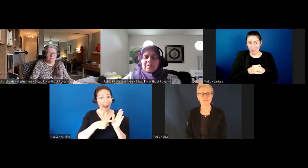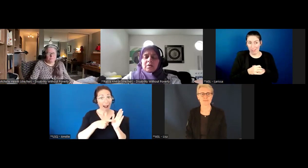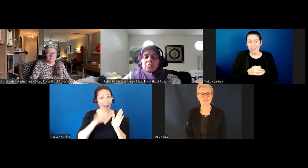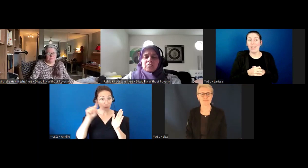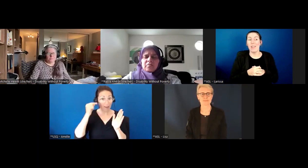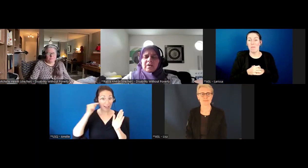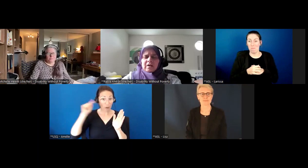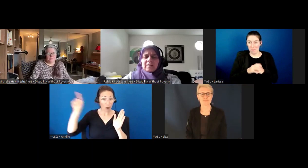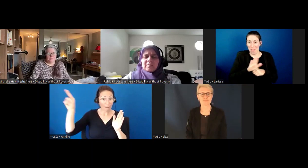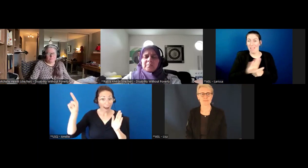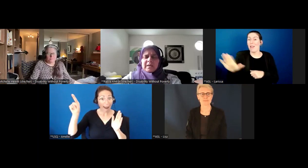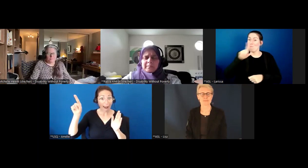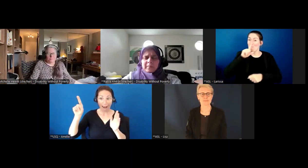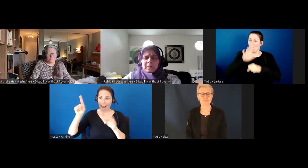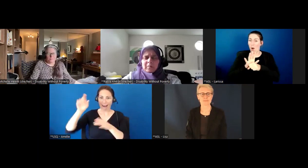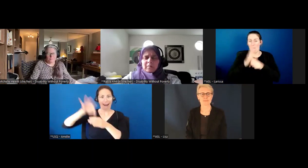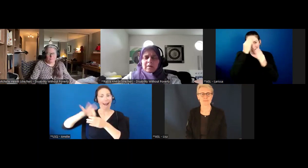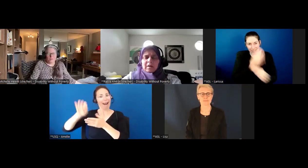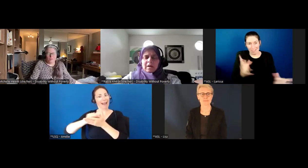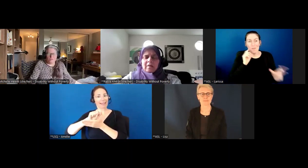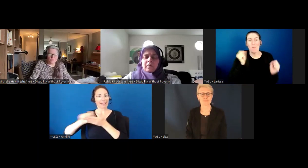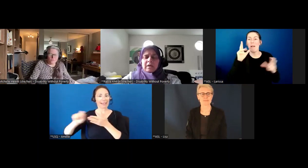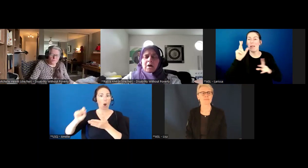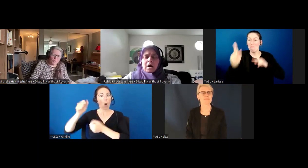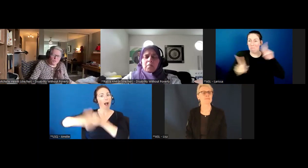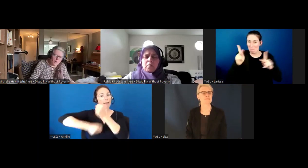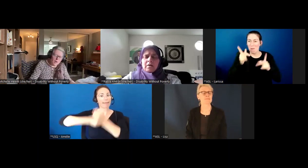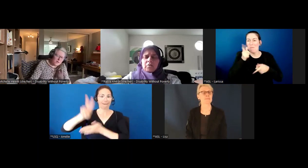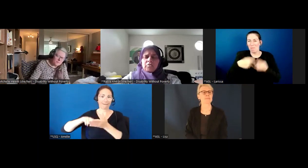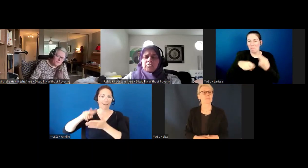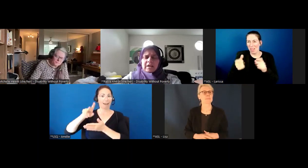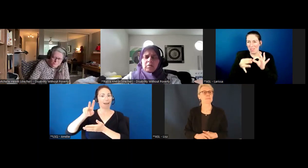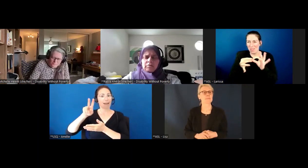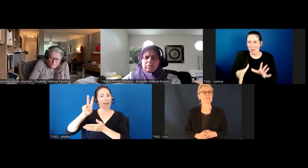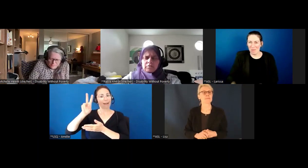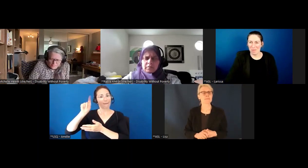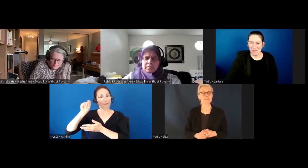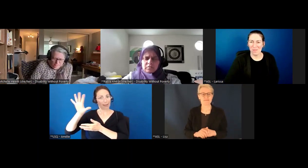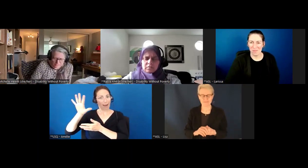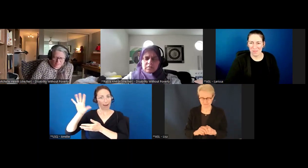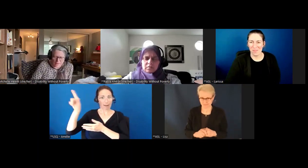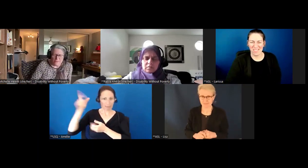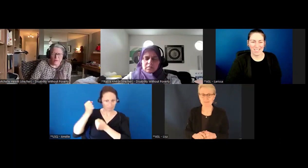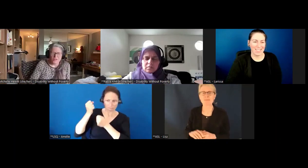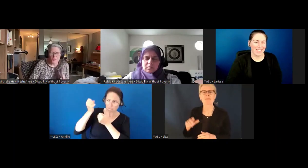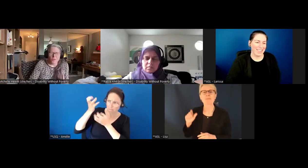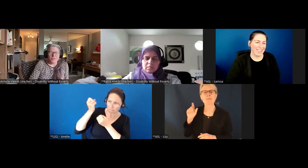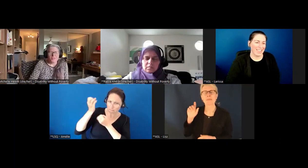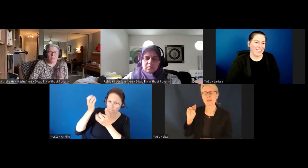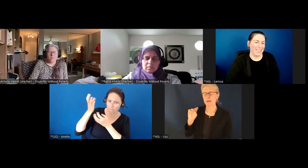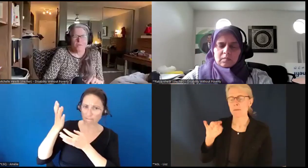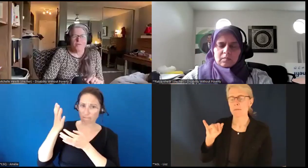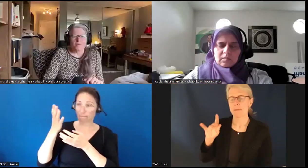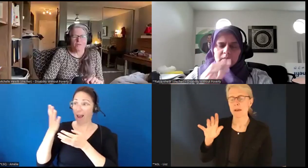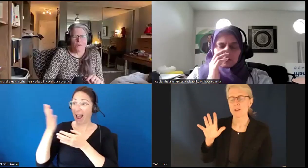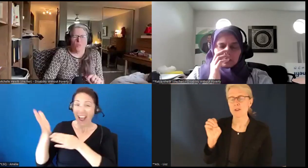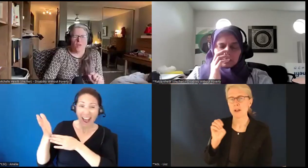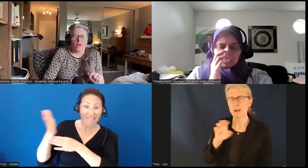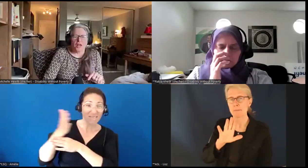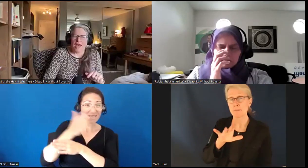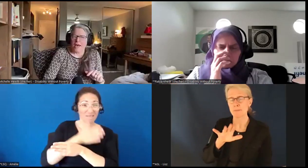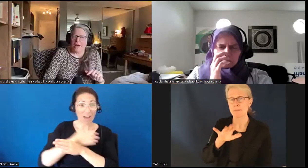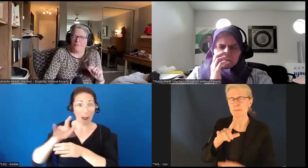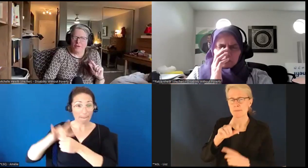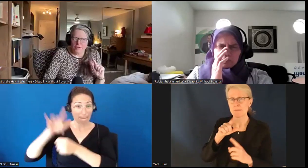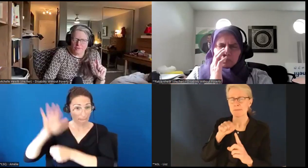promises to various people. And So, we so are one of Rabia, those stakeholder groups. yeah, so I just want to stick with, so we are